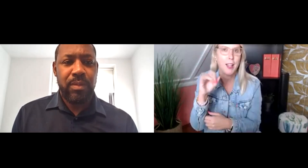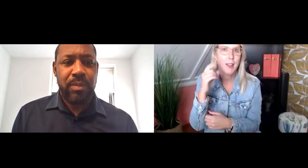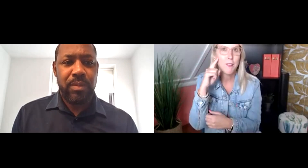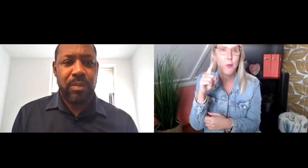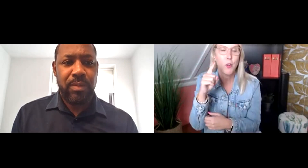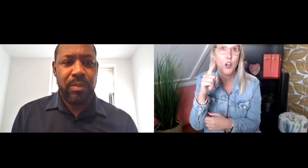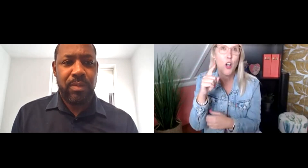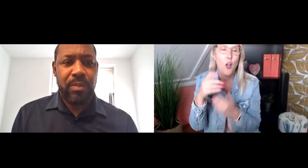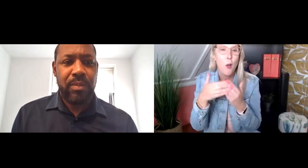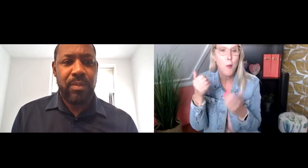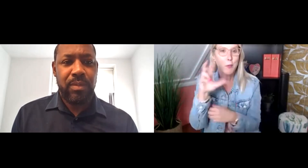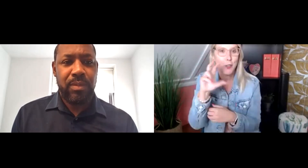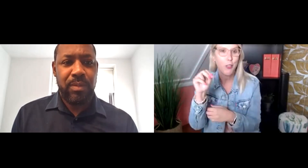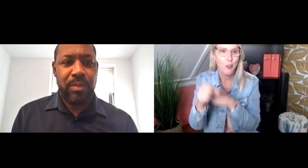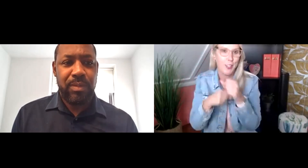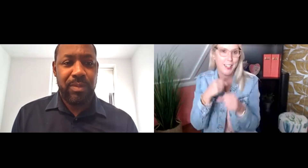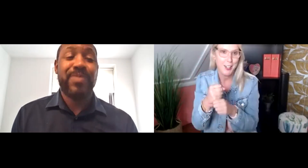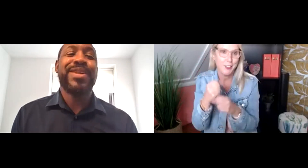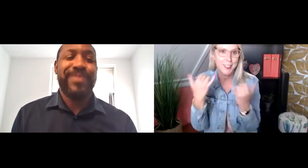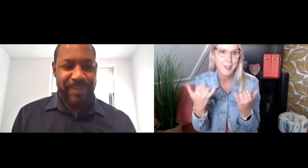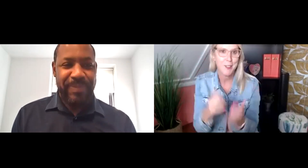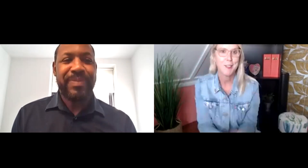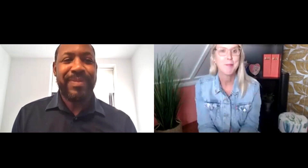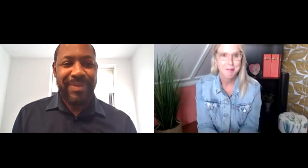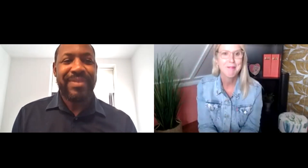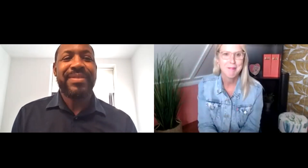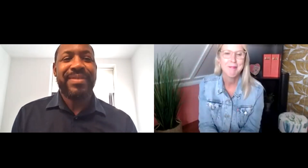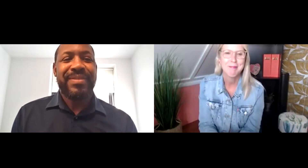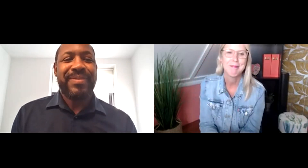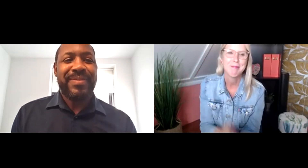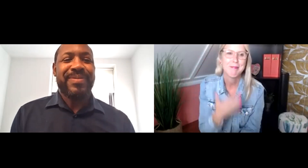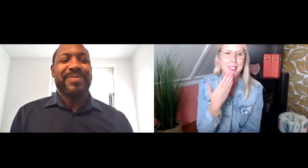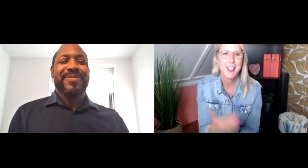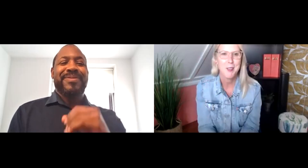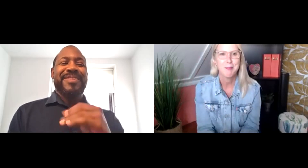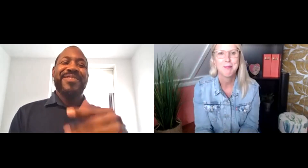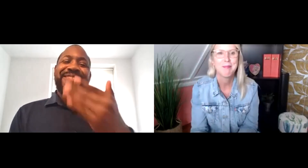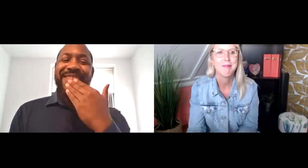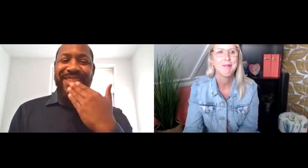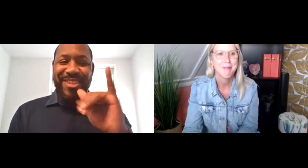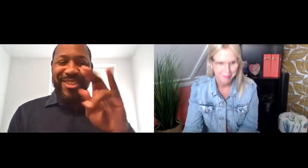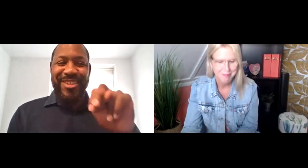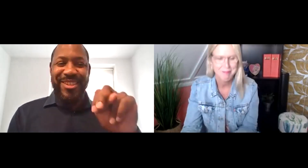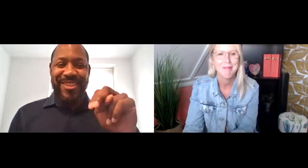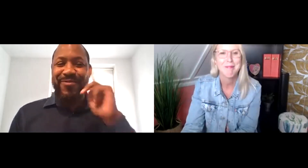I've lived in Rhode Island for almost 30 years now. Thank you. Thanks,